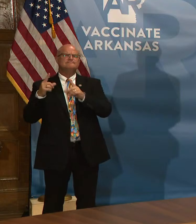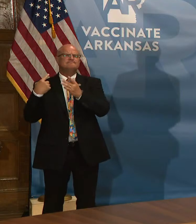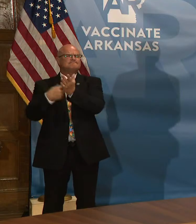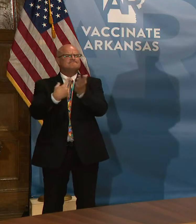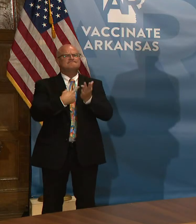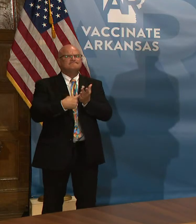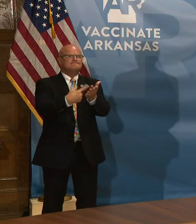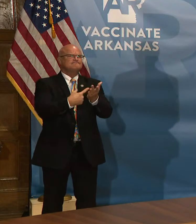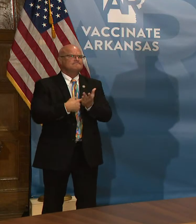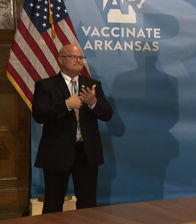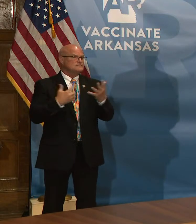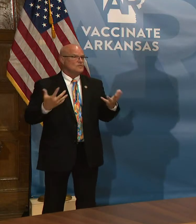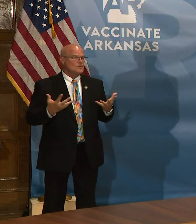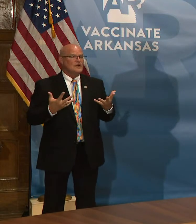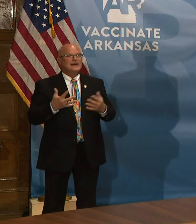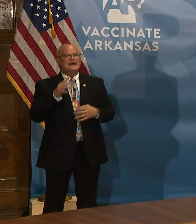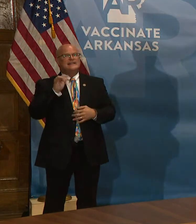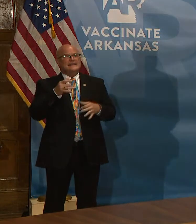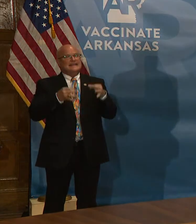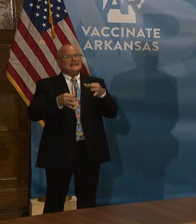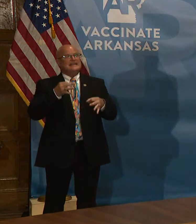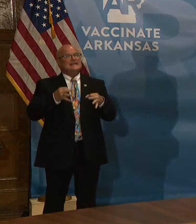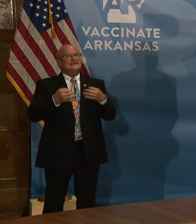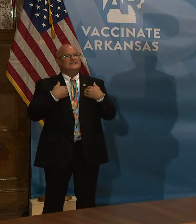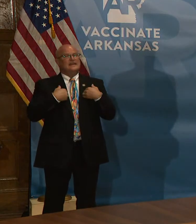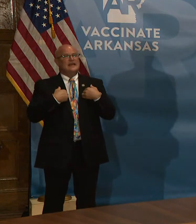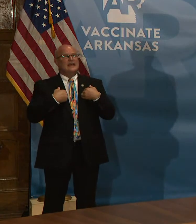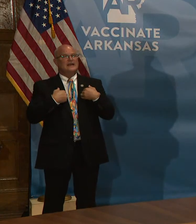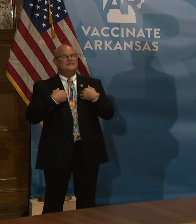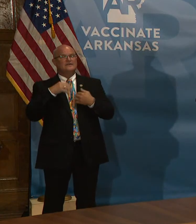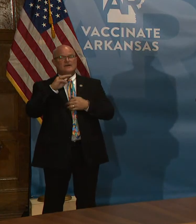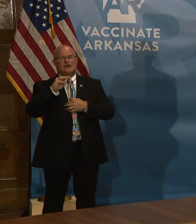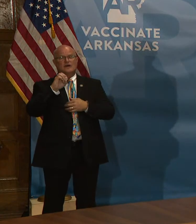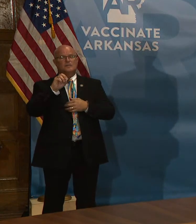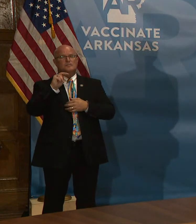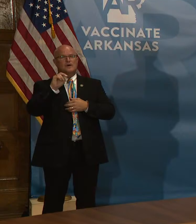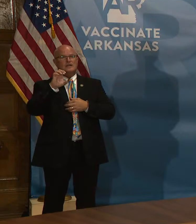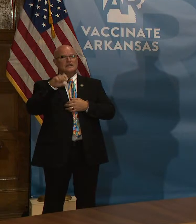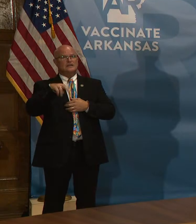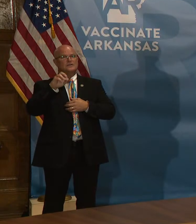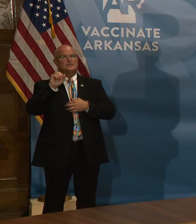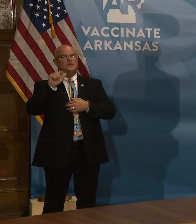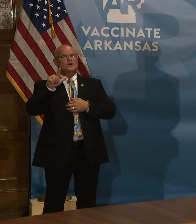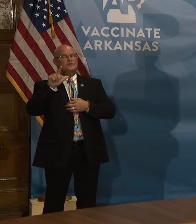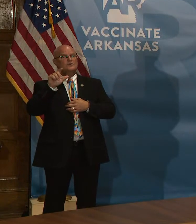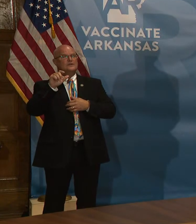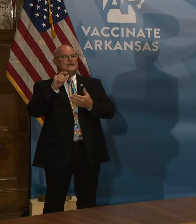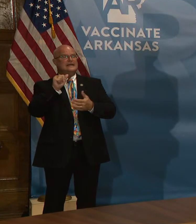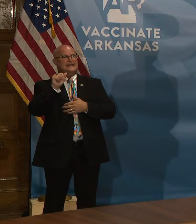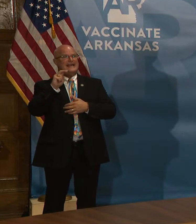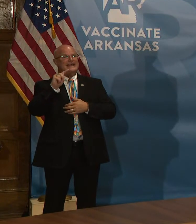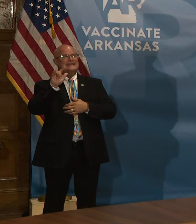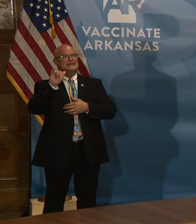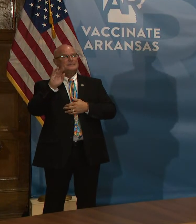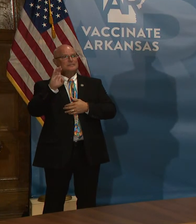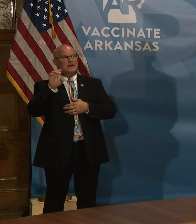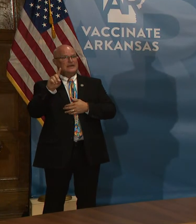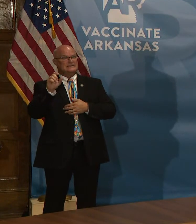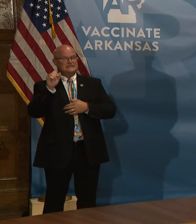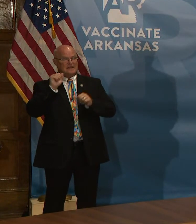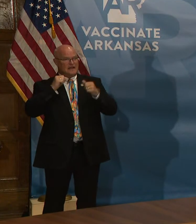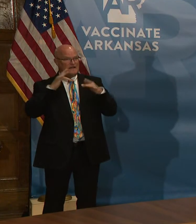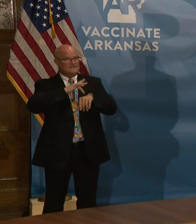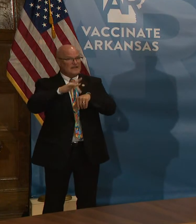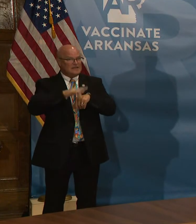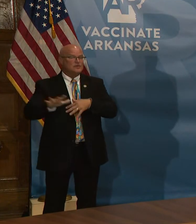questions about, and that is whether there's monoclonal antibody treatment that's available everywhere in the state,